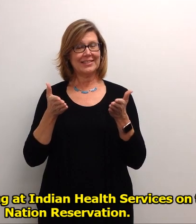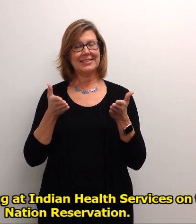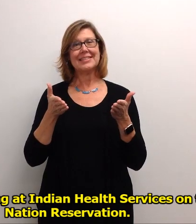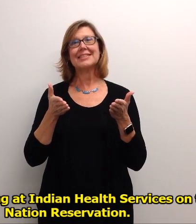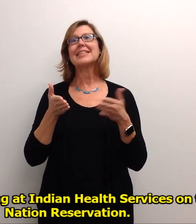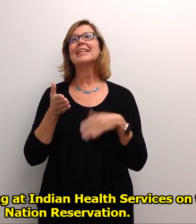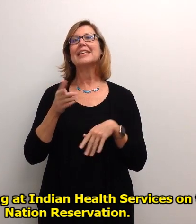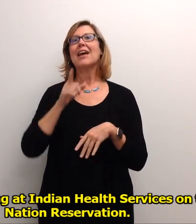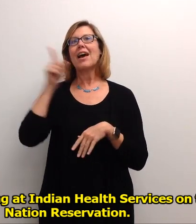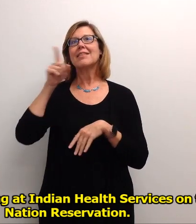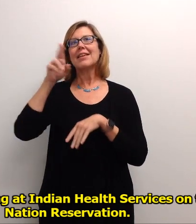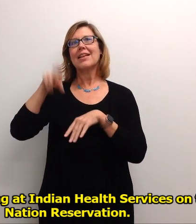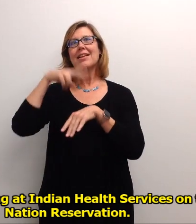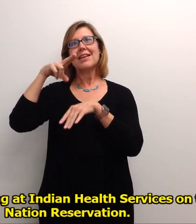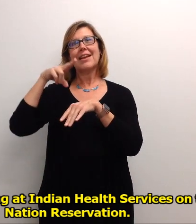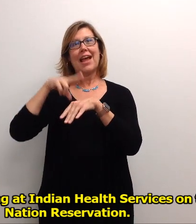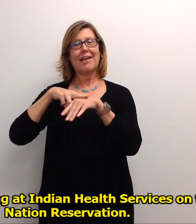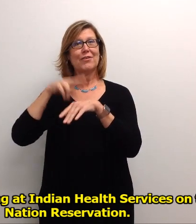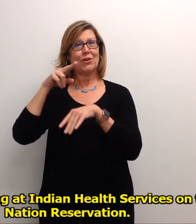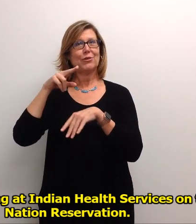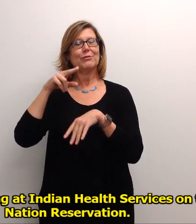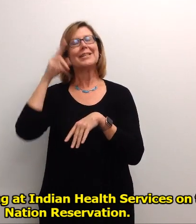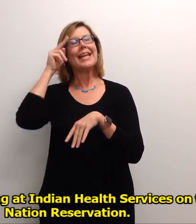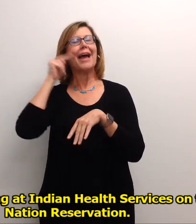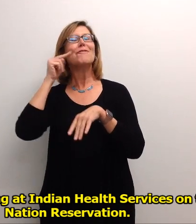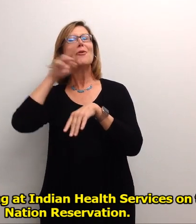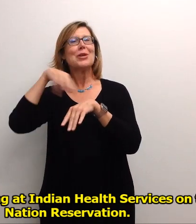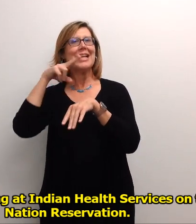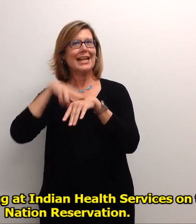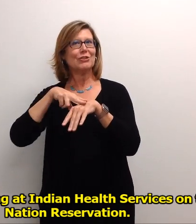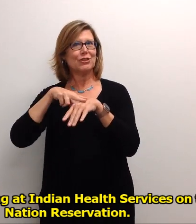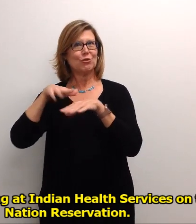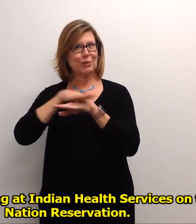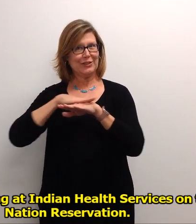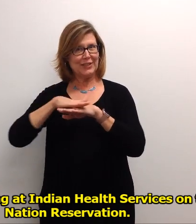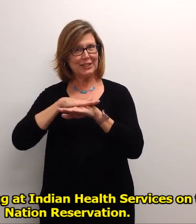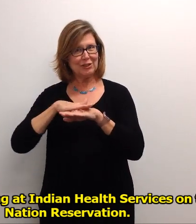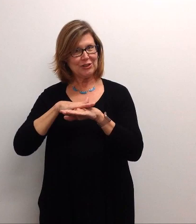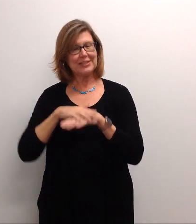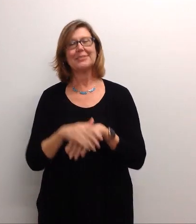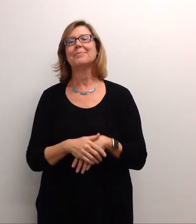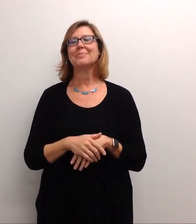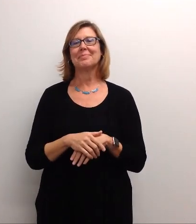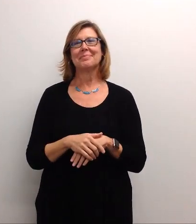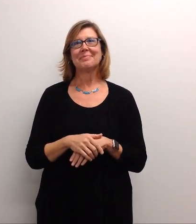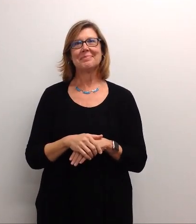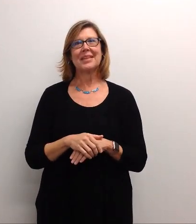at Indian Health Services on the Navajo Nation Reservation.